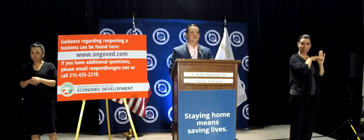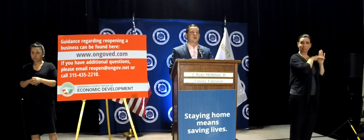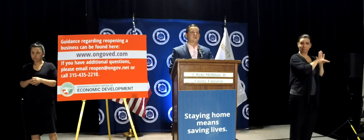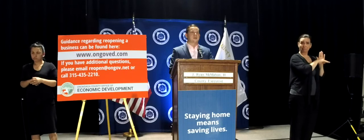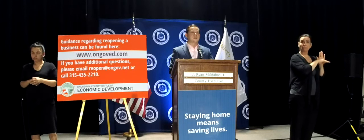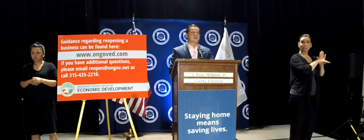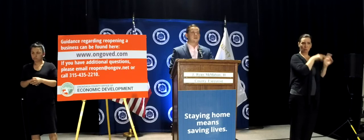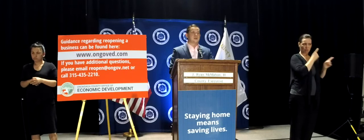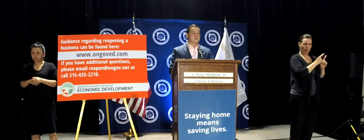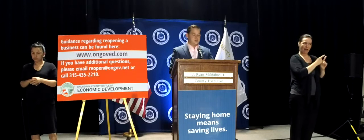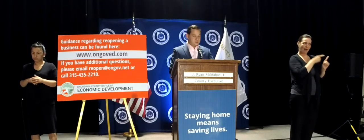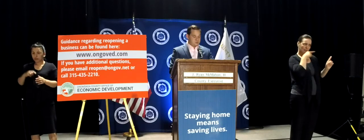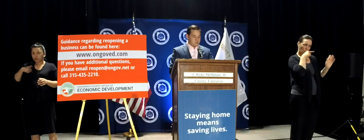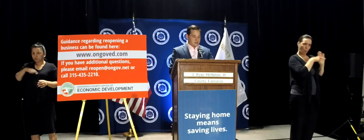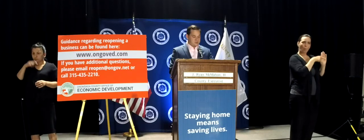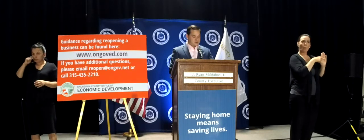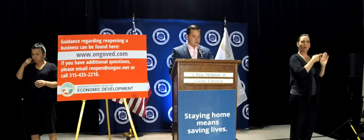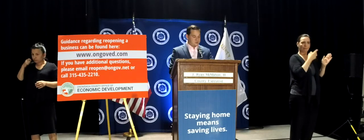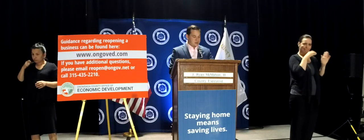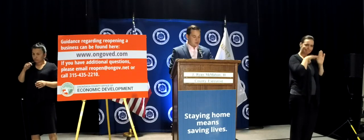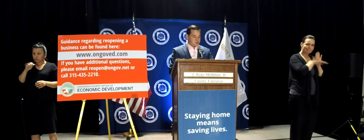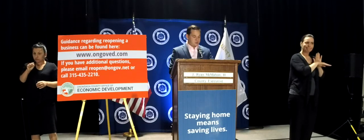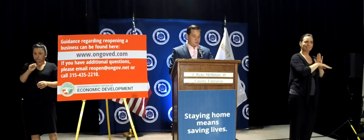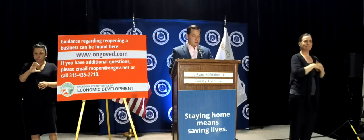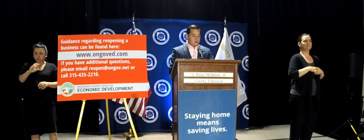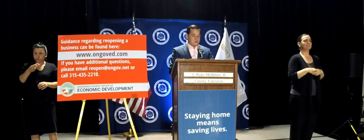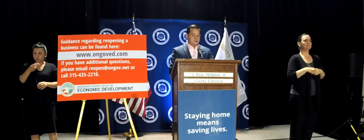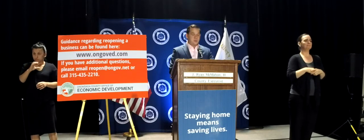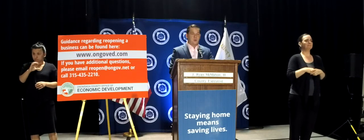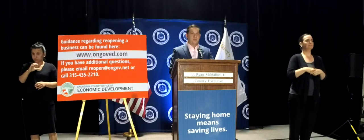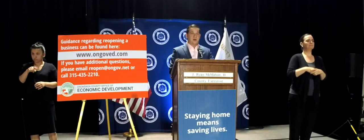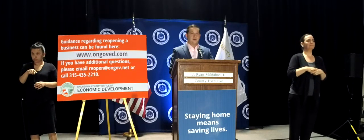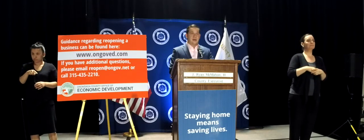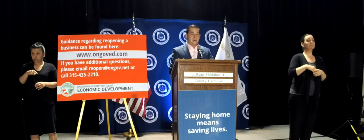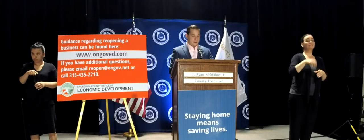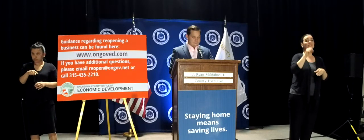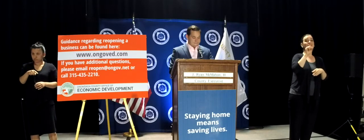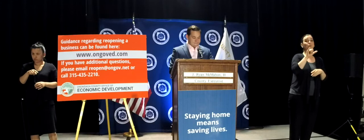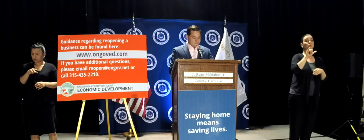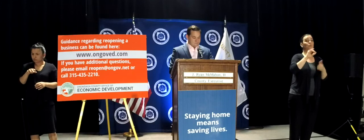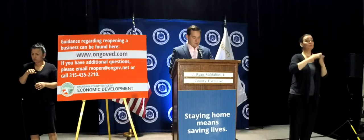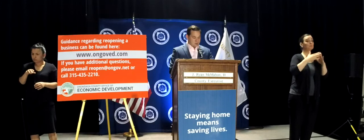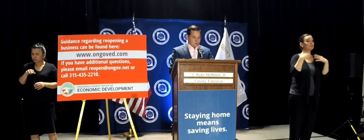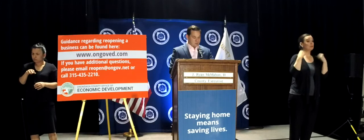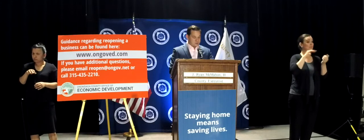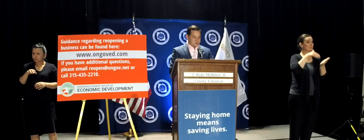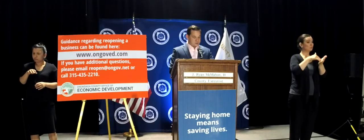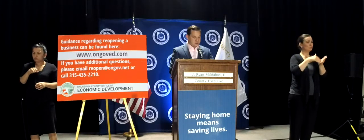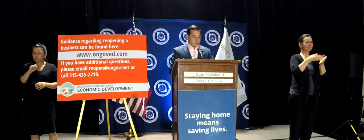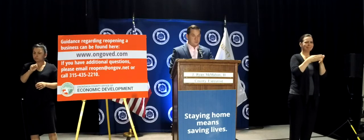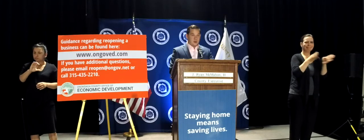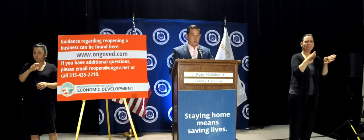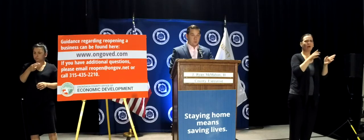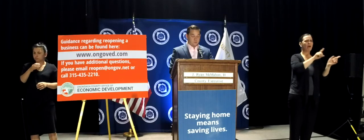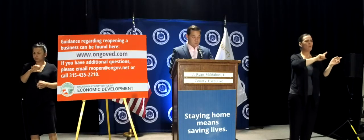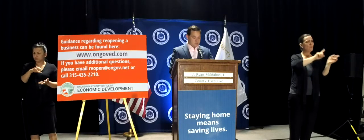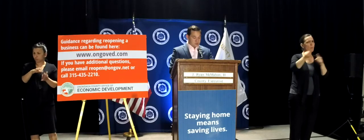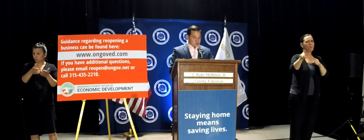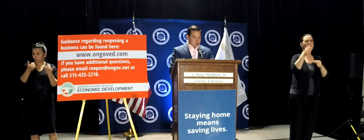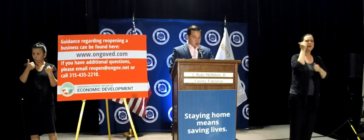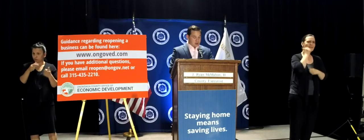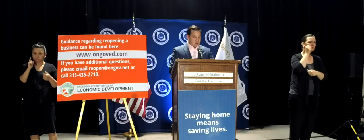our triage testing site, Syracuse Community Health Center on Salina Street. That's been open every day. We'll continue to keep that